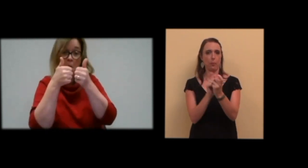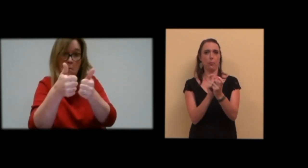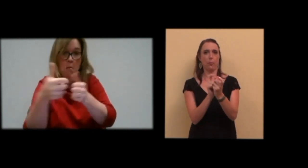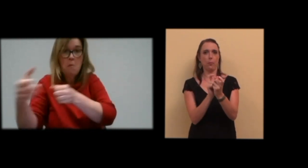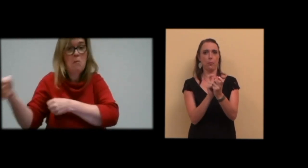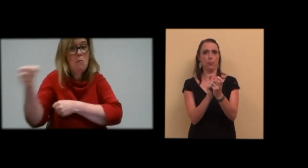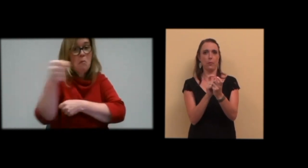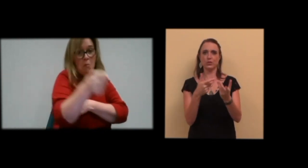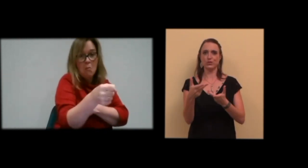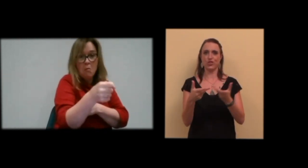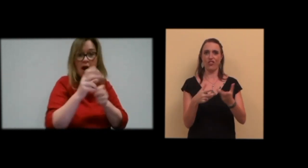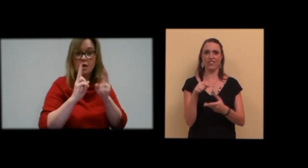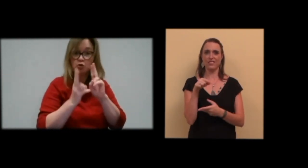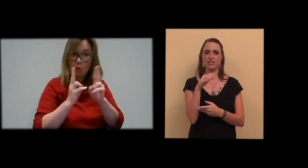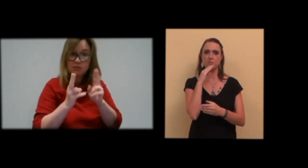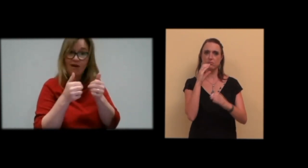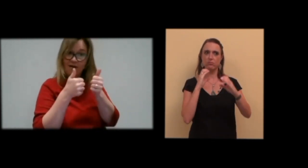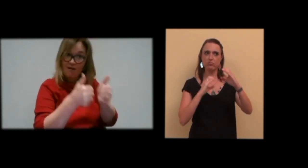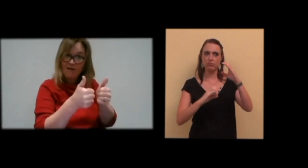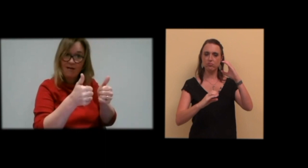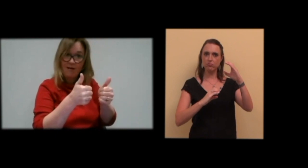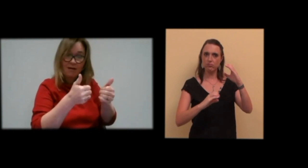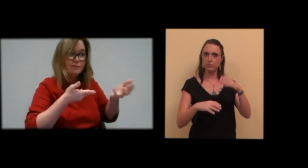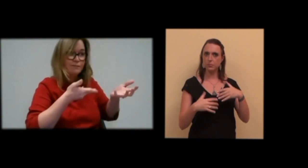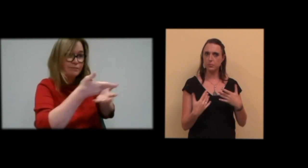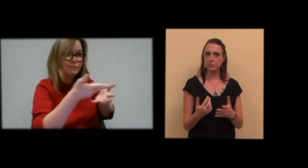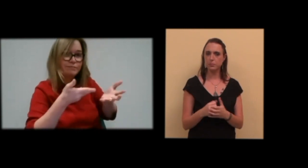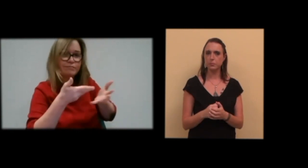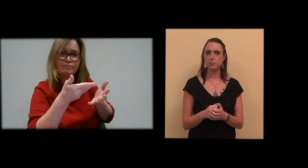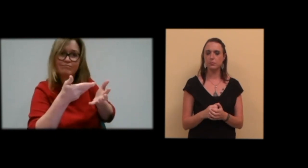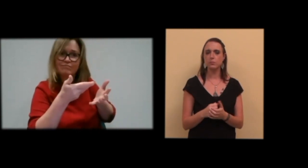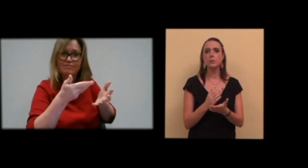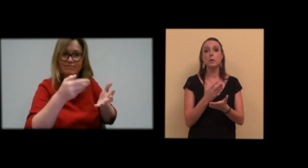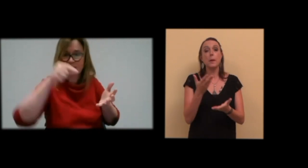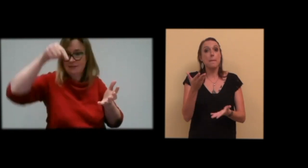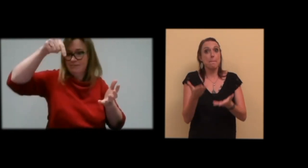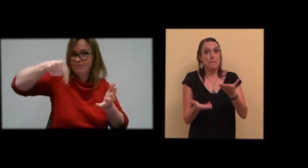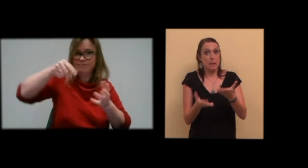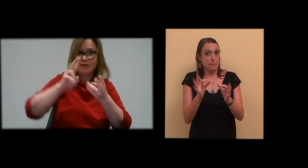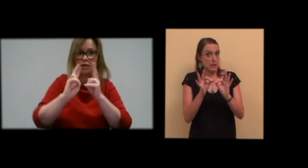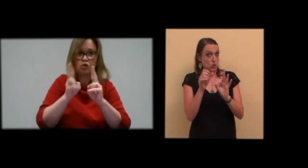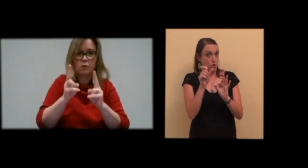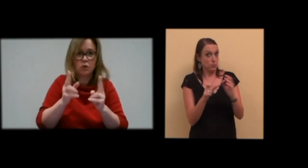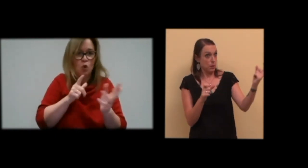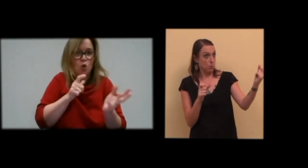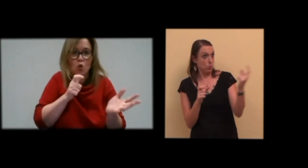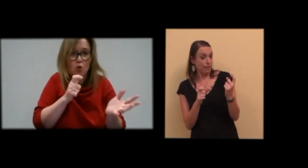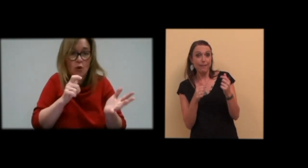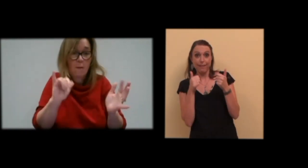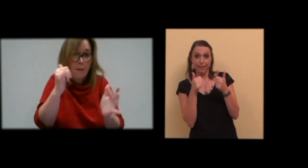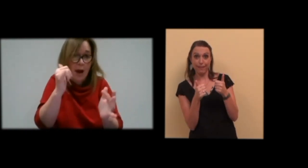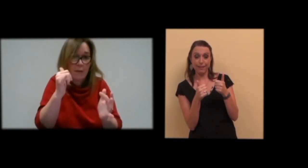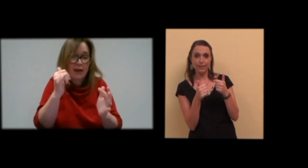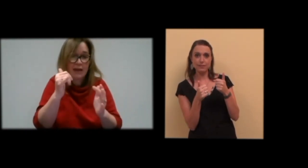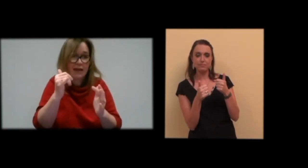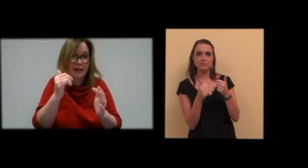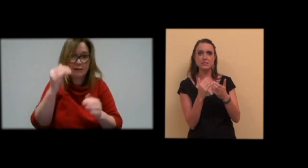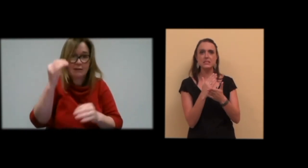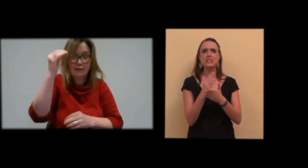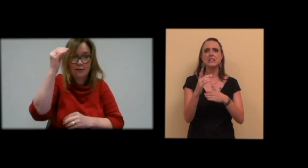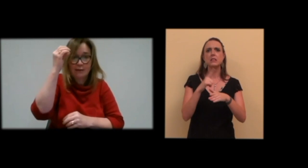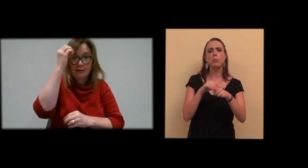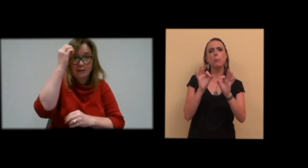met. So they don't know how to communicate. Some of them bring in an interpreter, which is